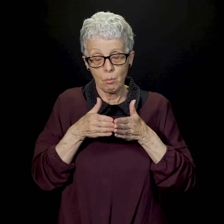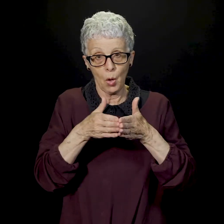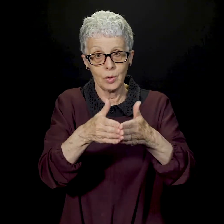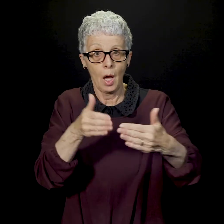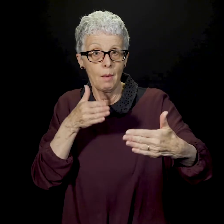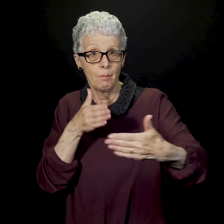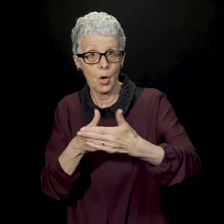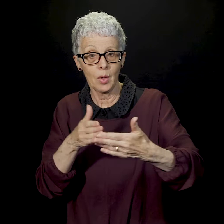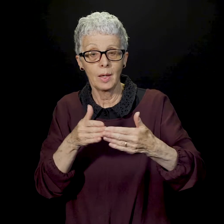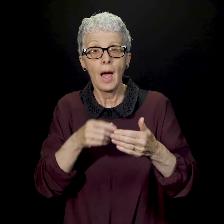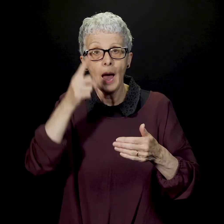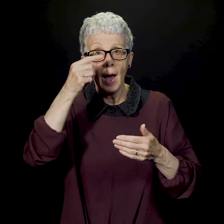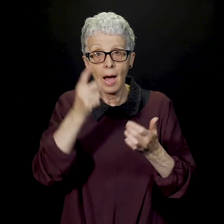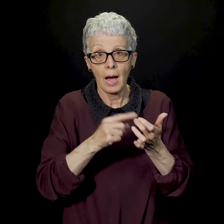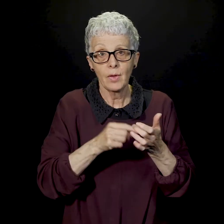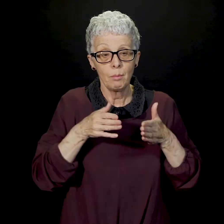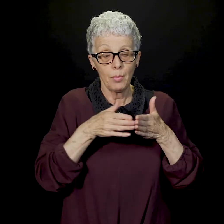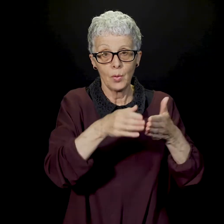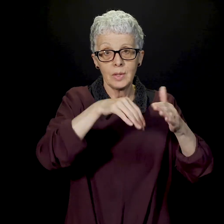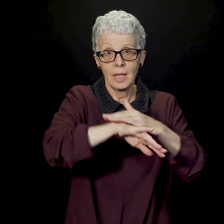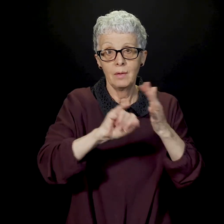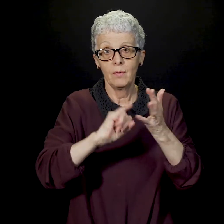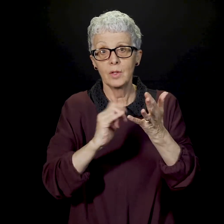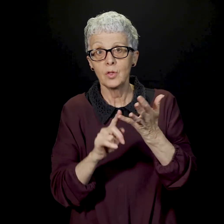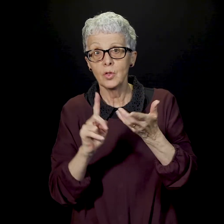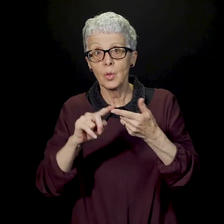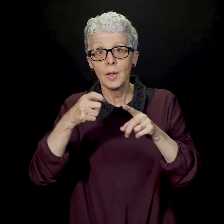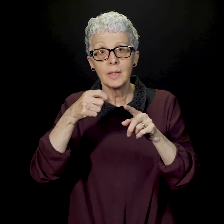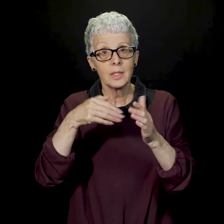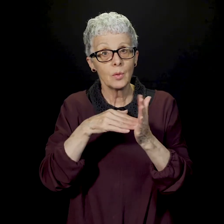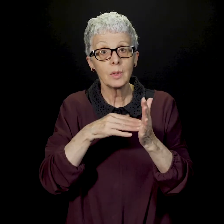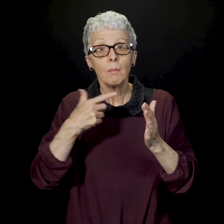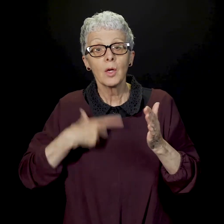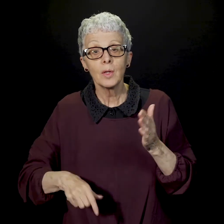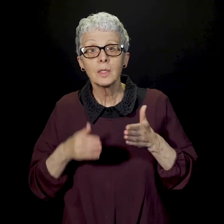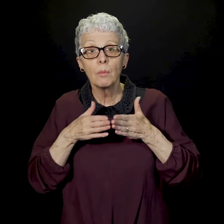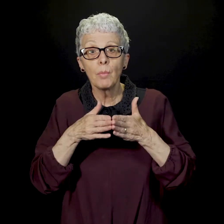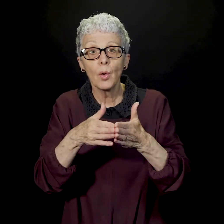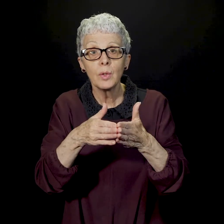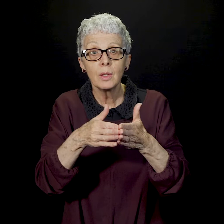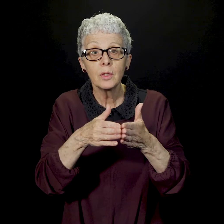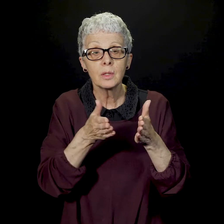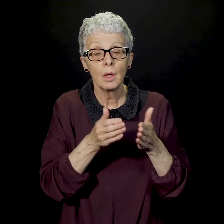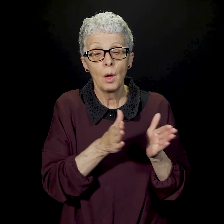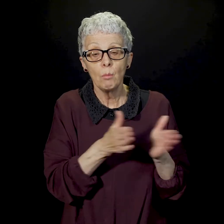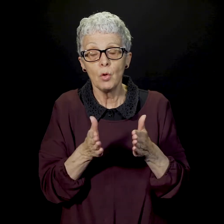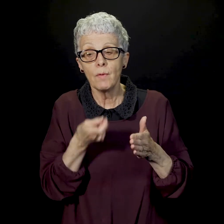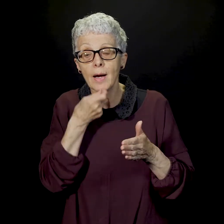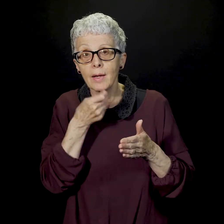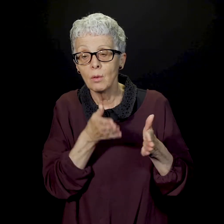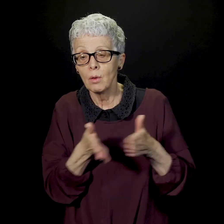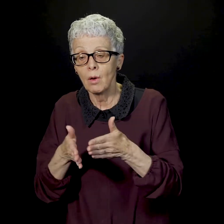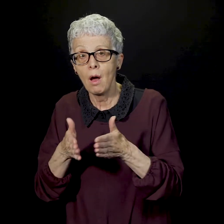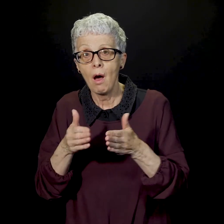The challenge for the Israelites is the same challenge for us. It's to listen to the call of God to live a life that is holy. When I say holy,